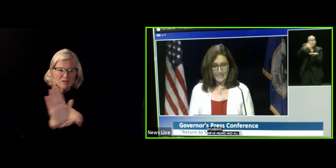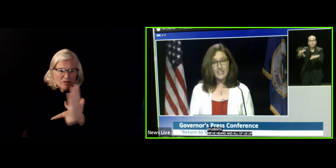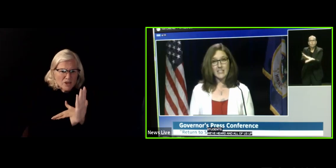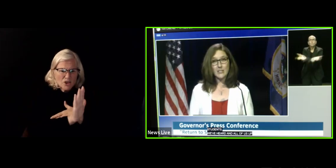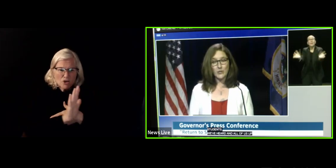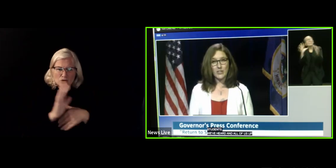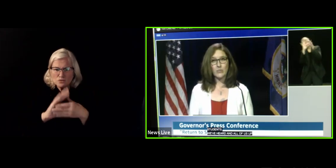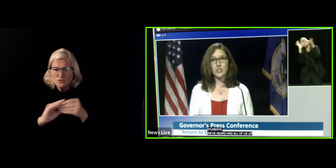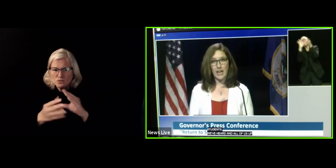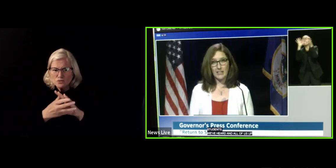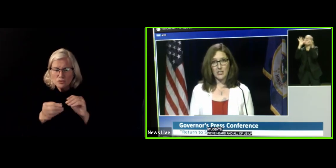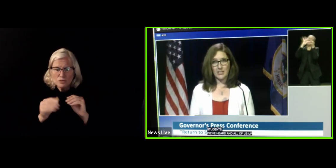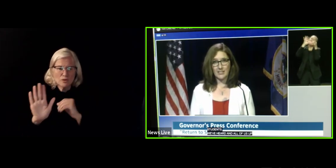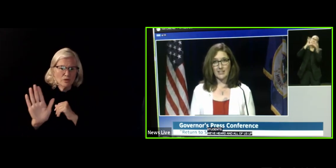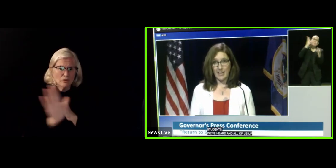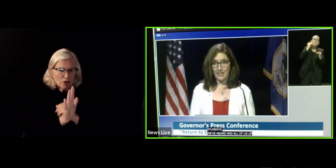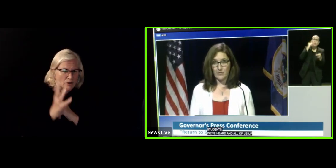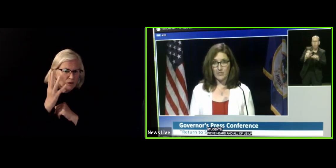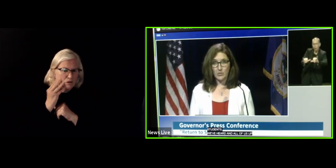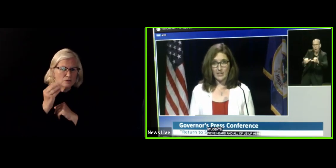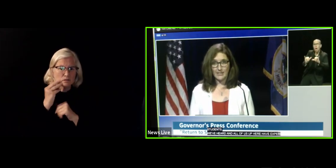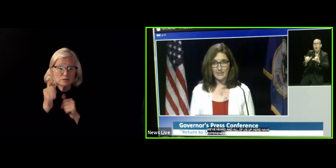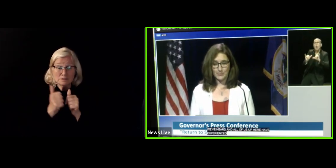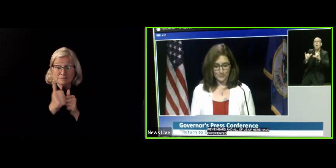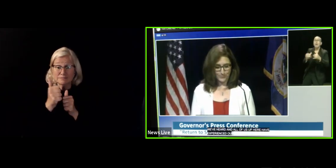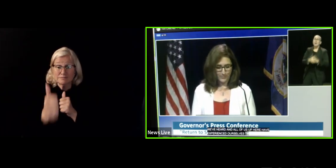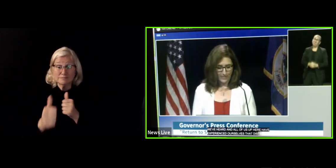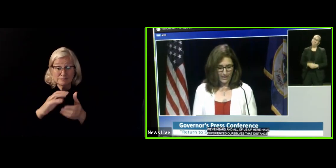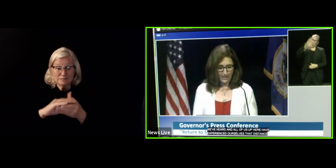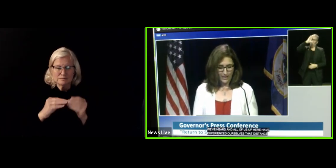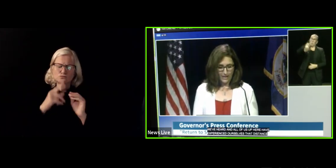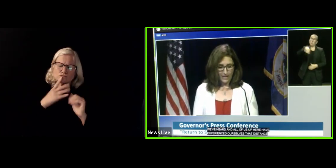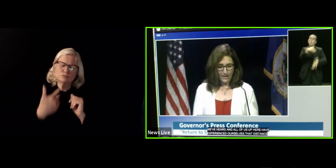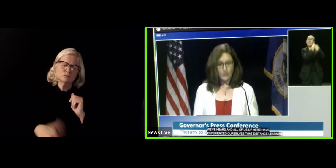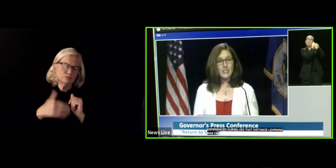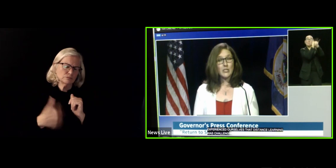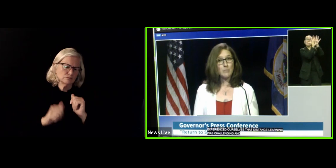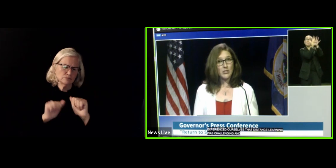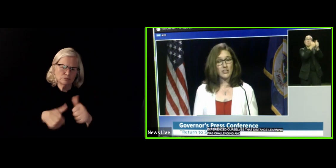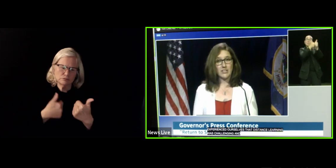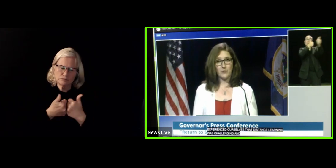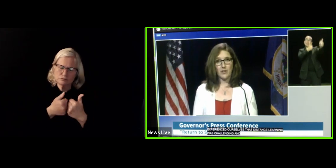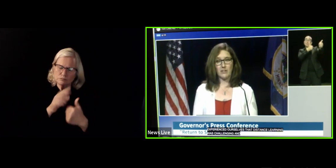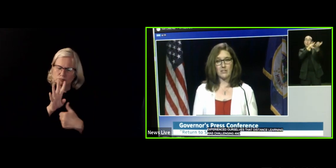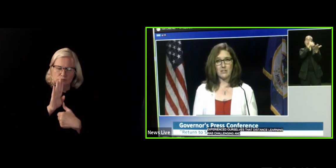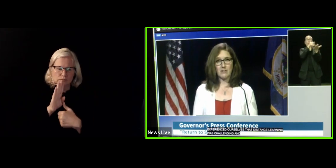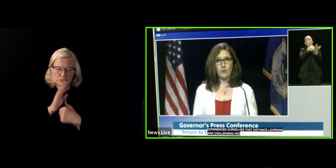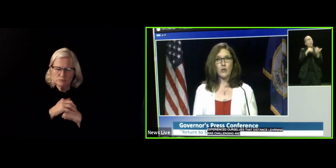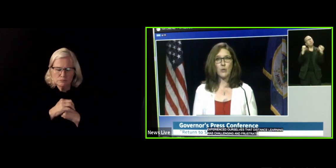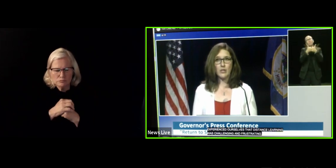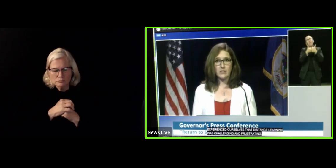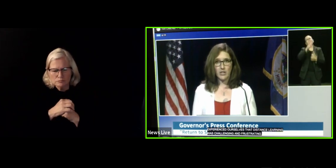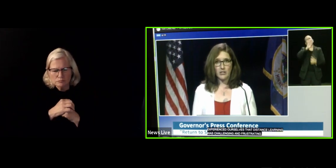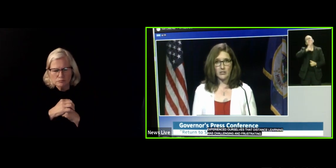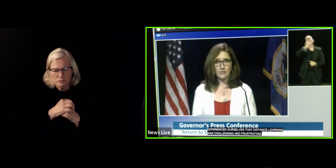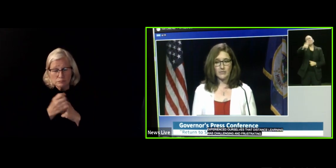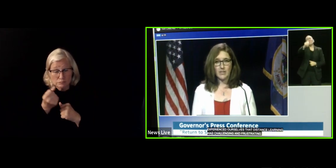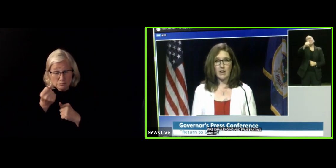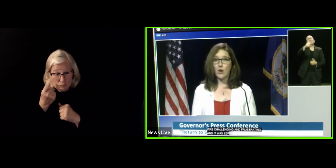that distance learning was challenging and frustrating. And it was especially difficult for our communities of